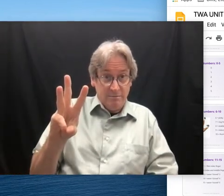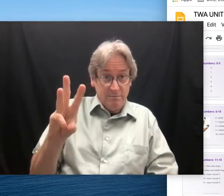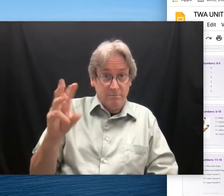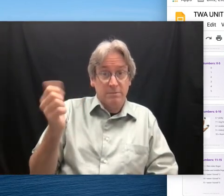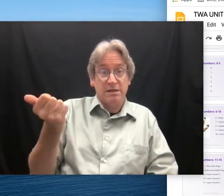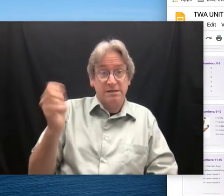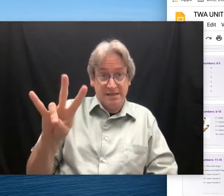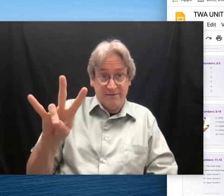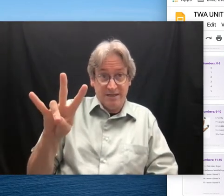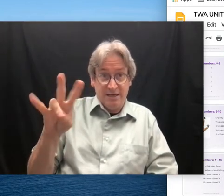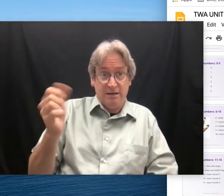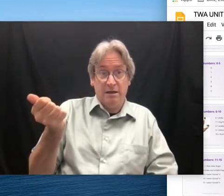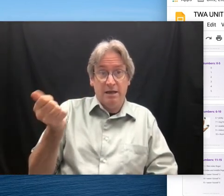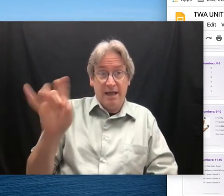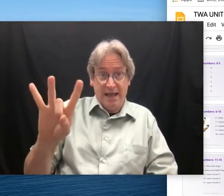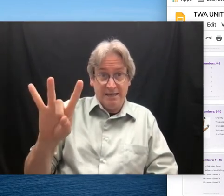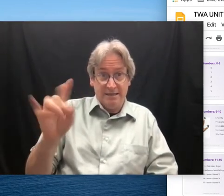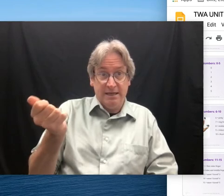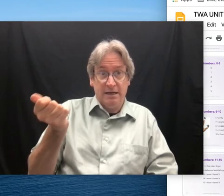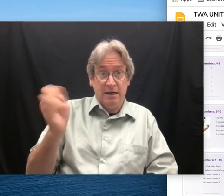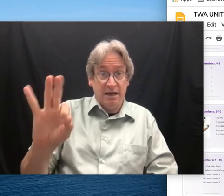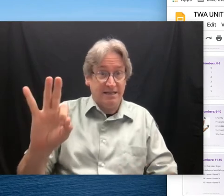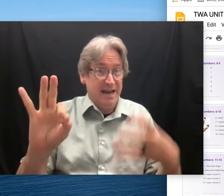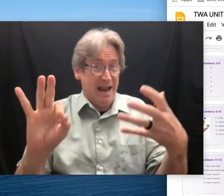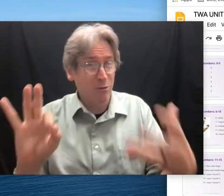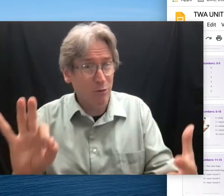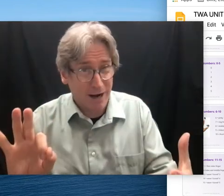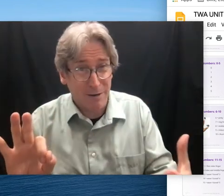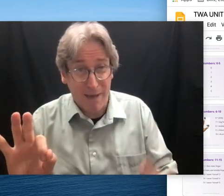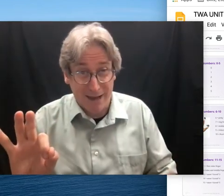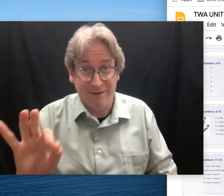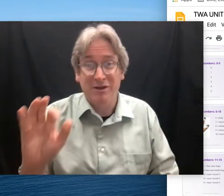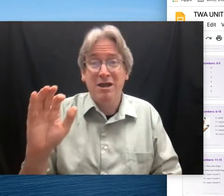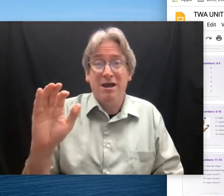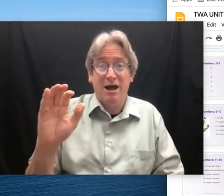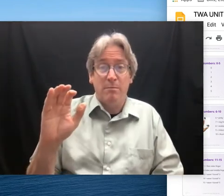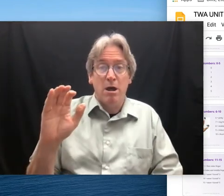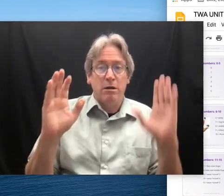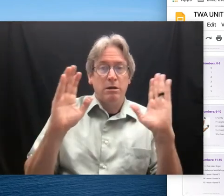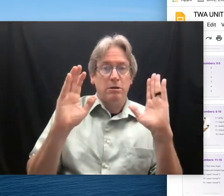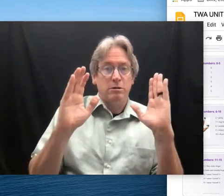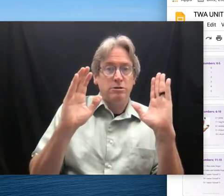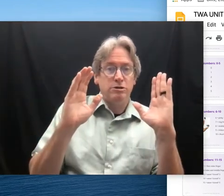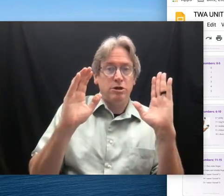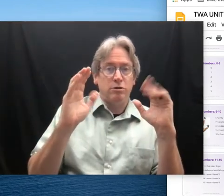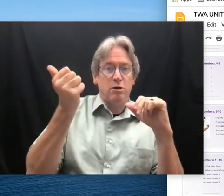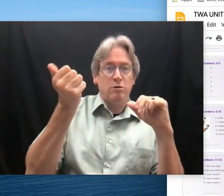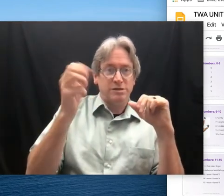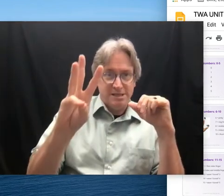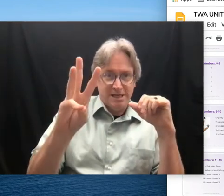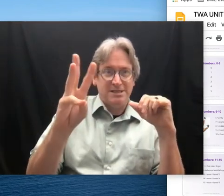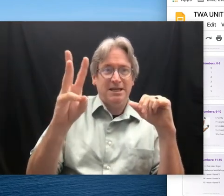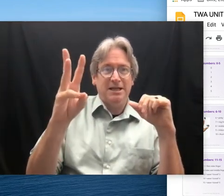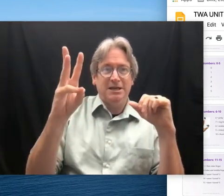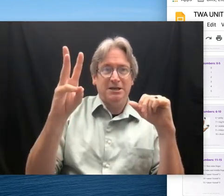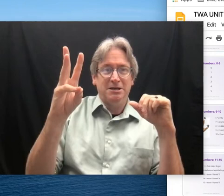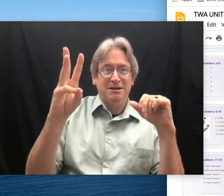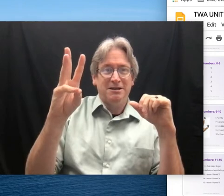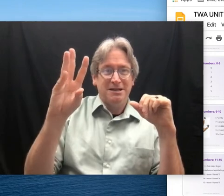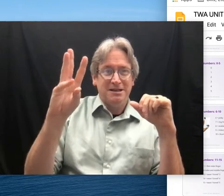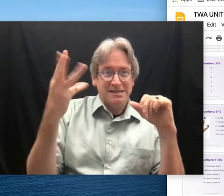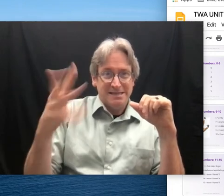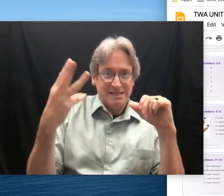16, 17, 18, 19. And I will recommend, don't go